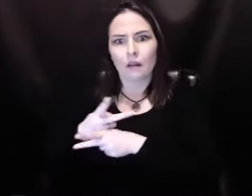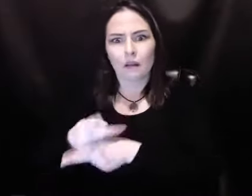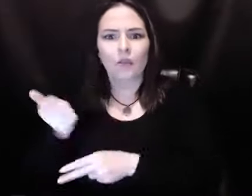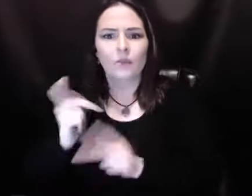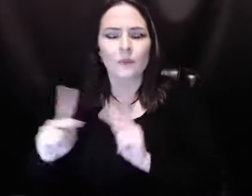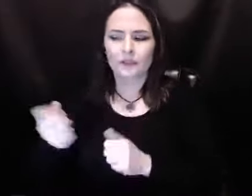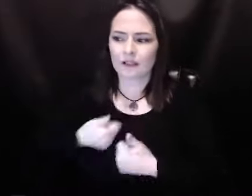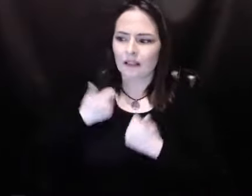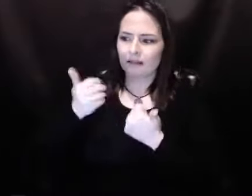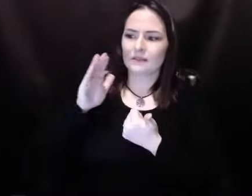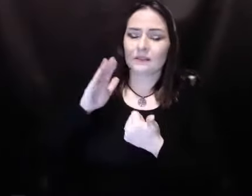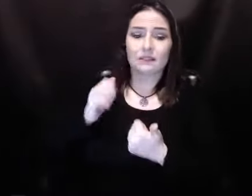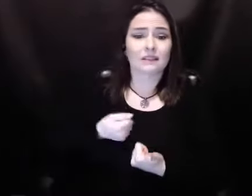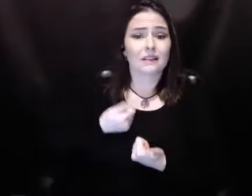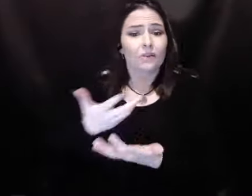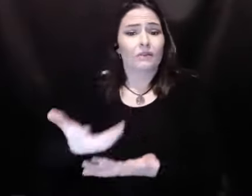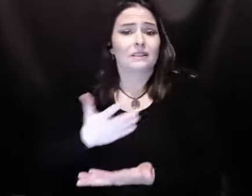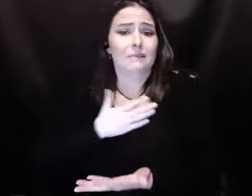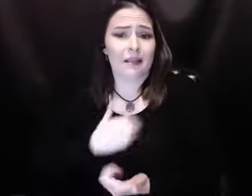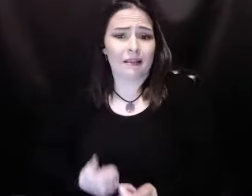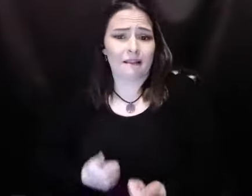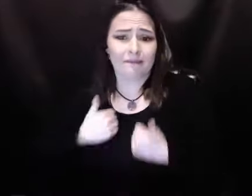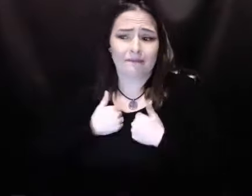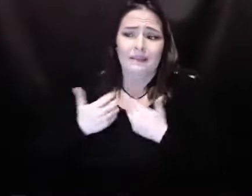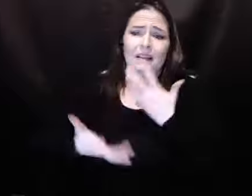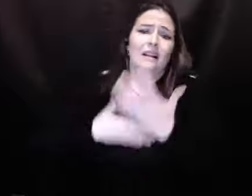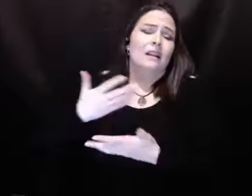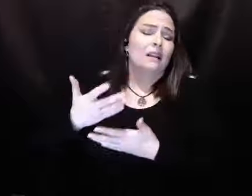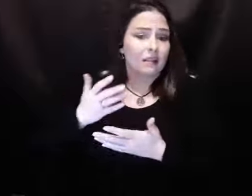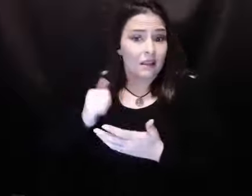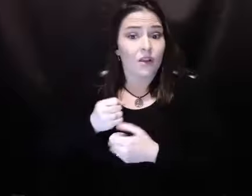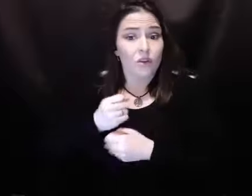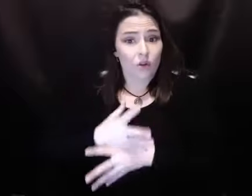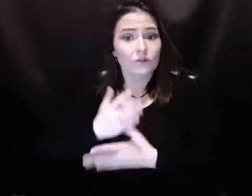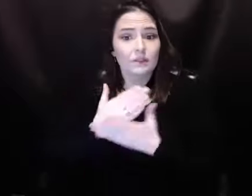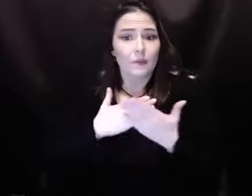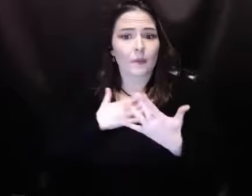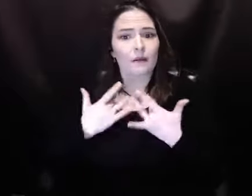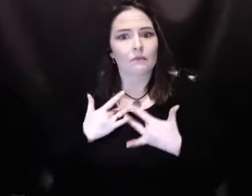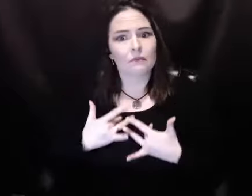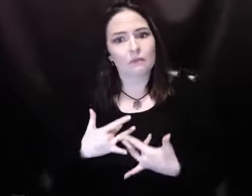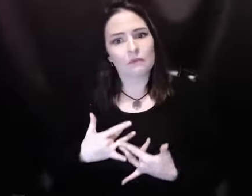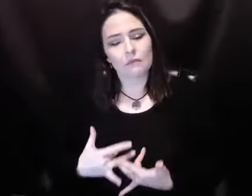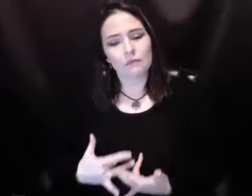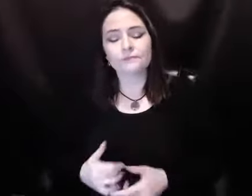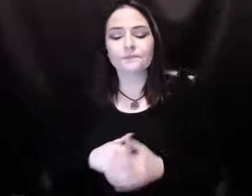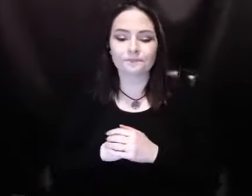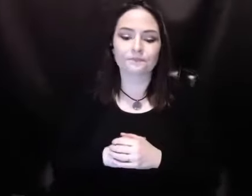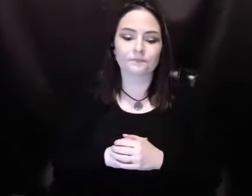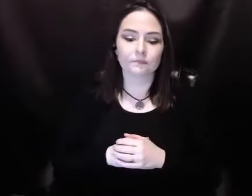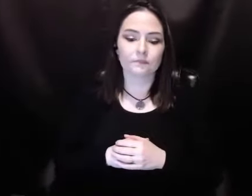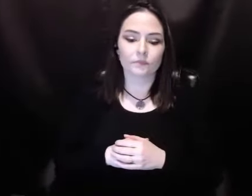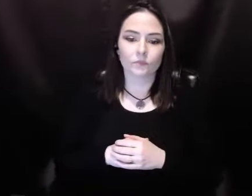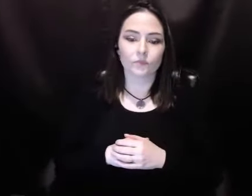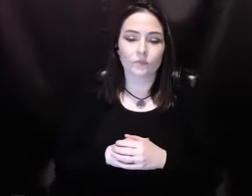Courage to Change, November 28. As I worked through my fourth step, I listed my character traits